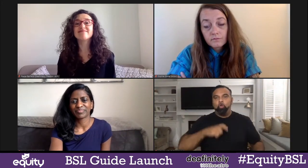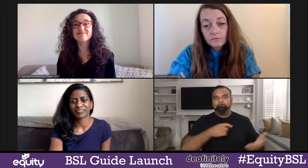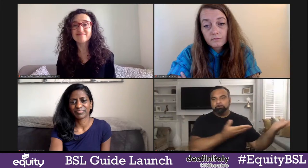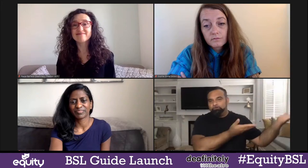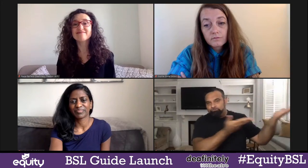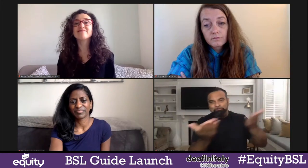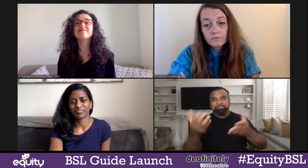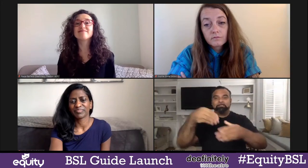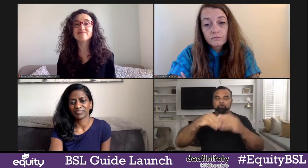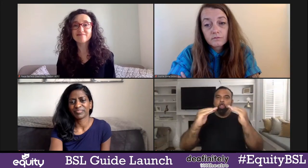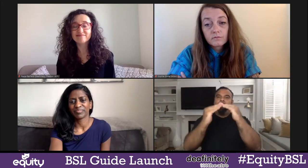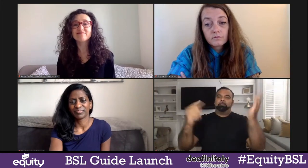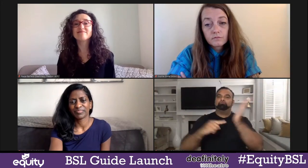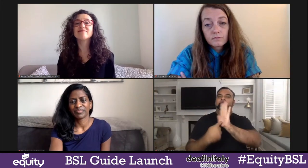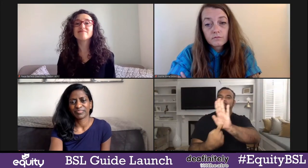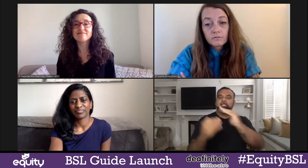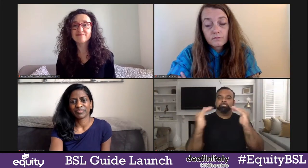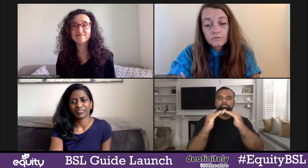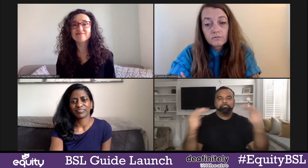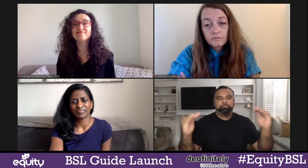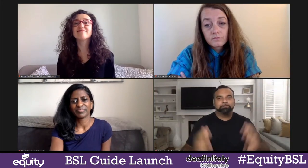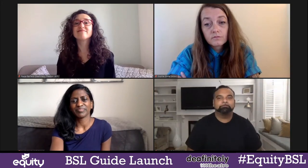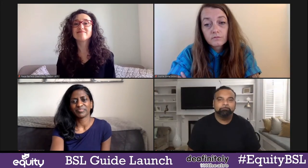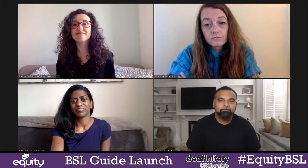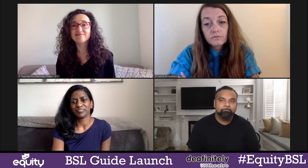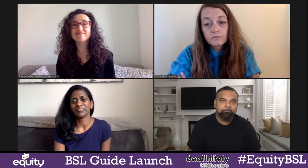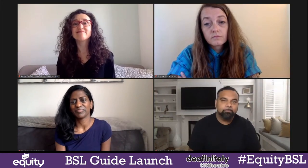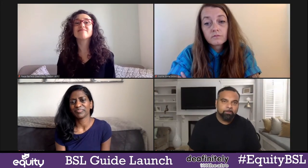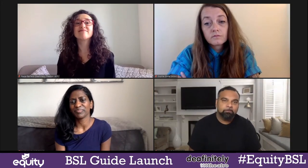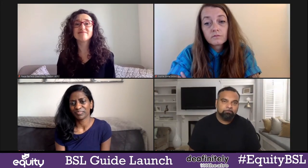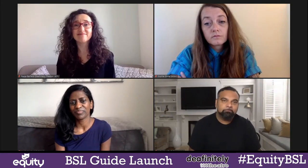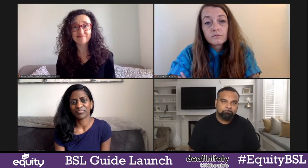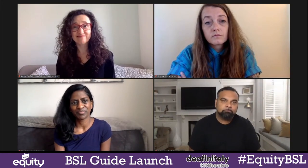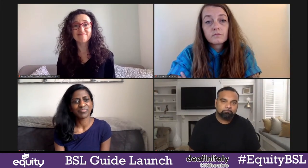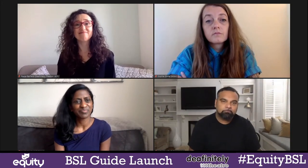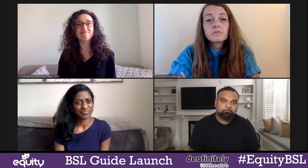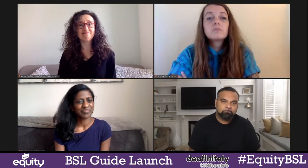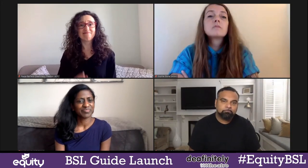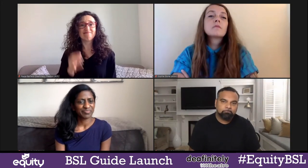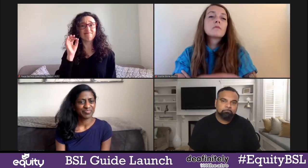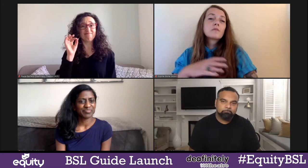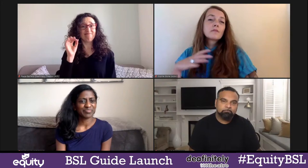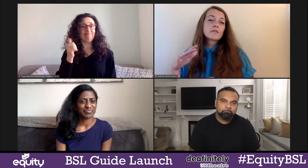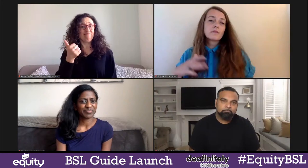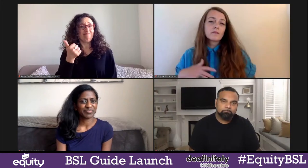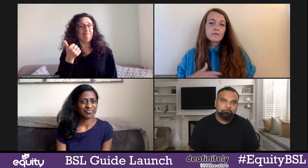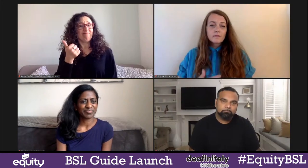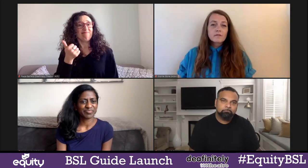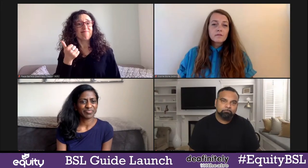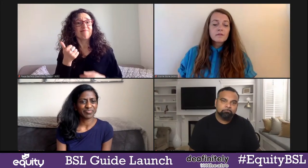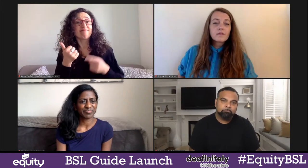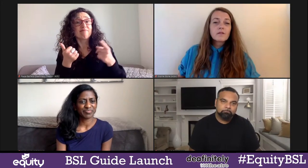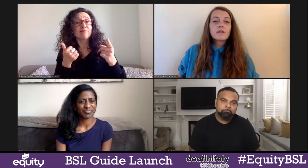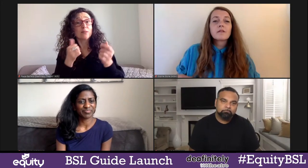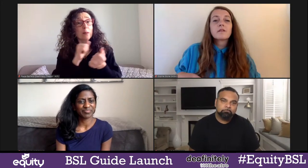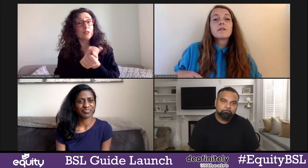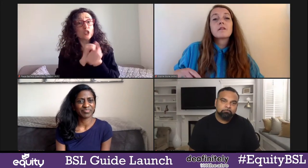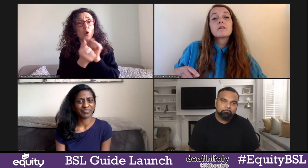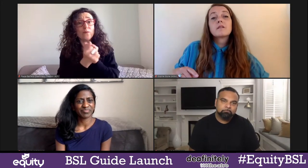film and, on TV programmes. We only see a really small element of deaf people. We need more representation,